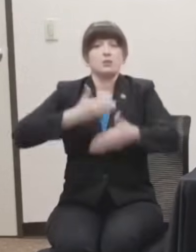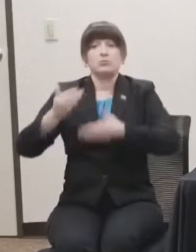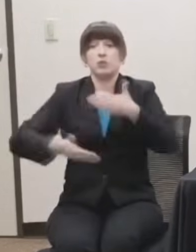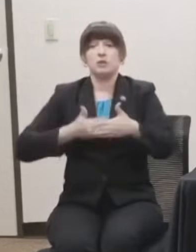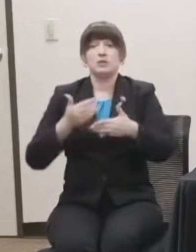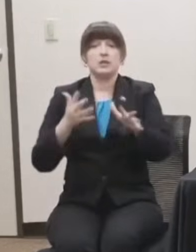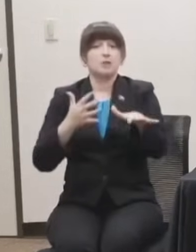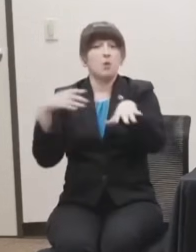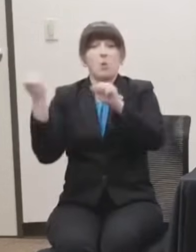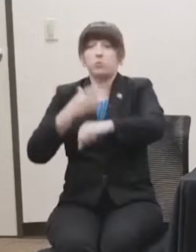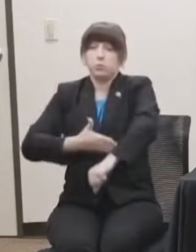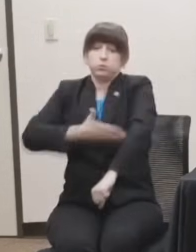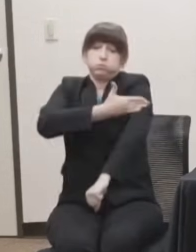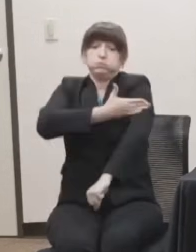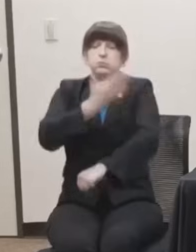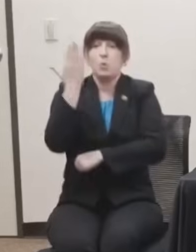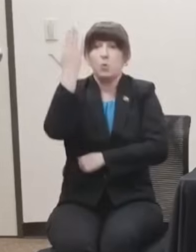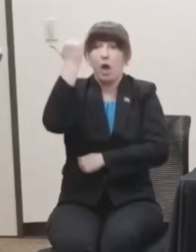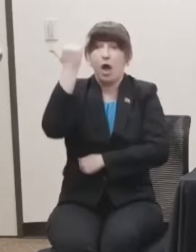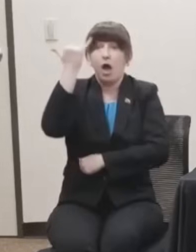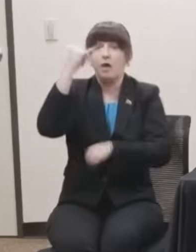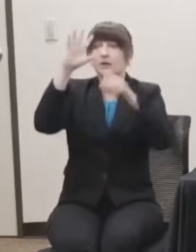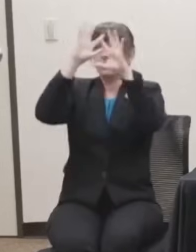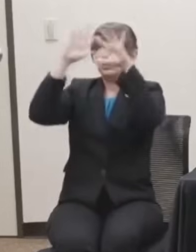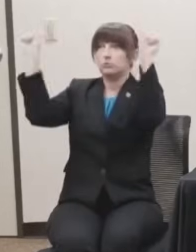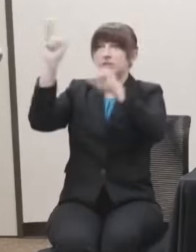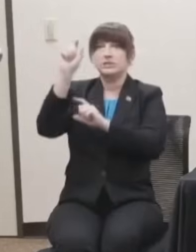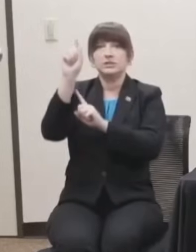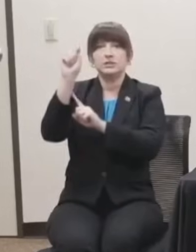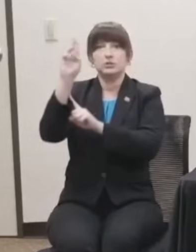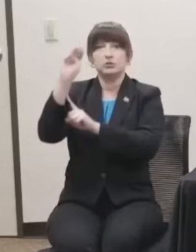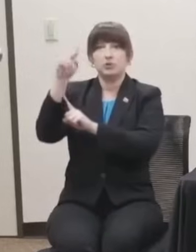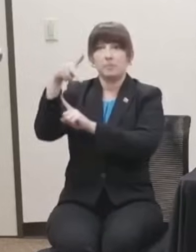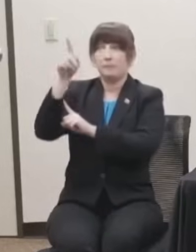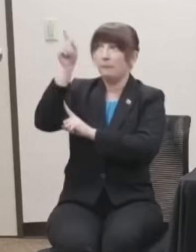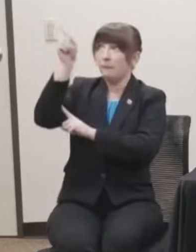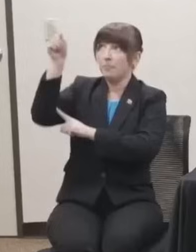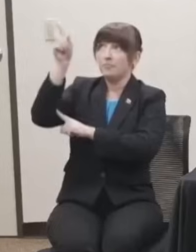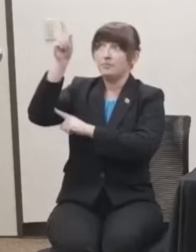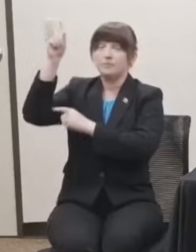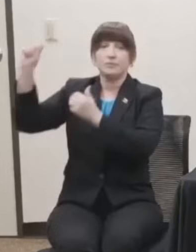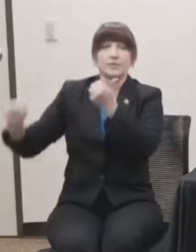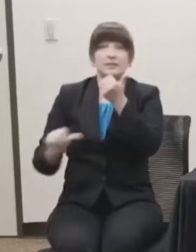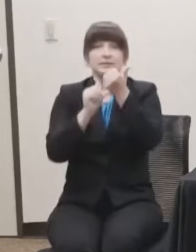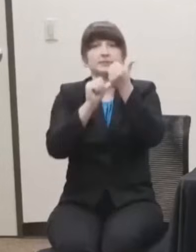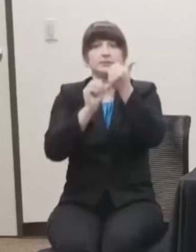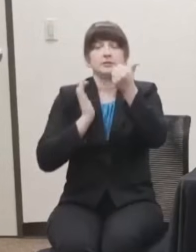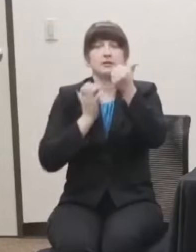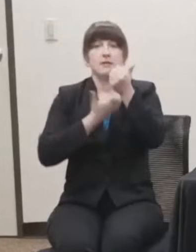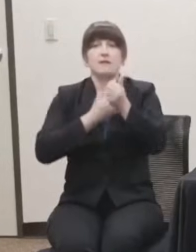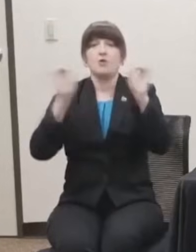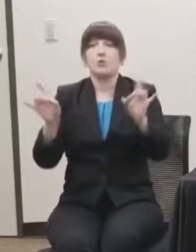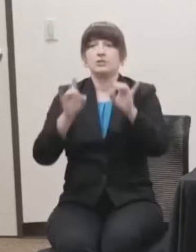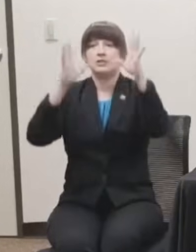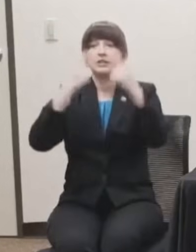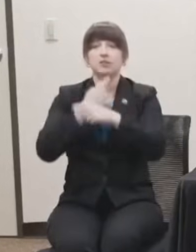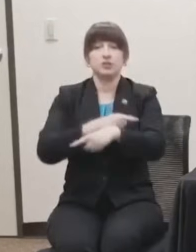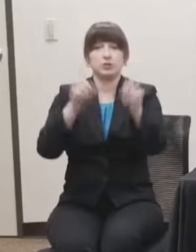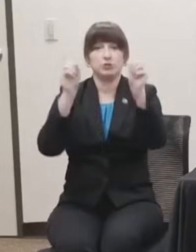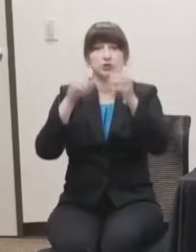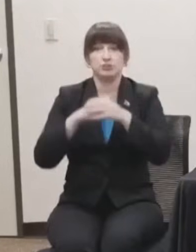declaration of our major disaster declaration. He ensured in less than 24